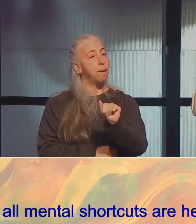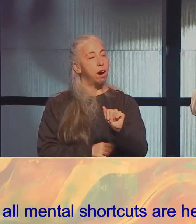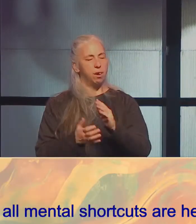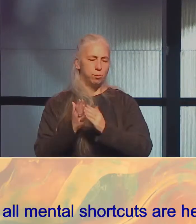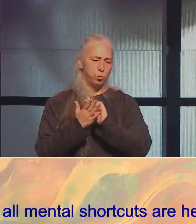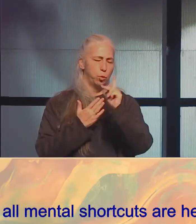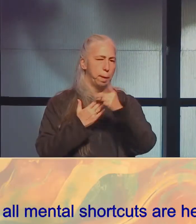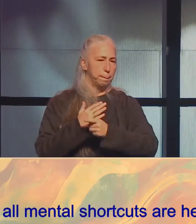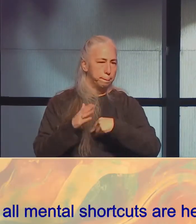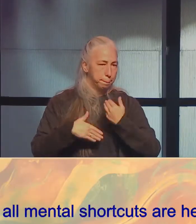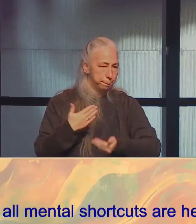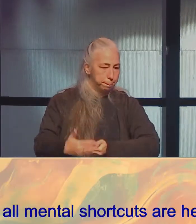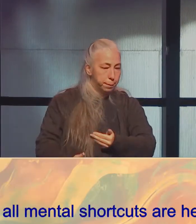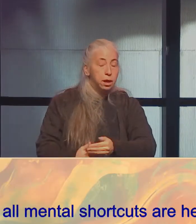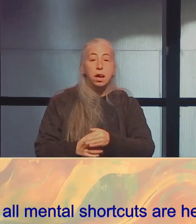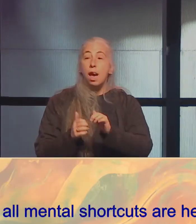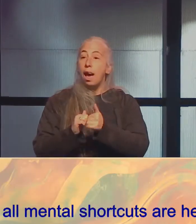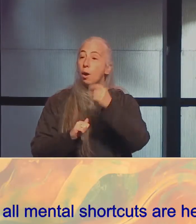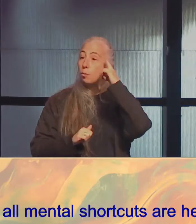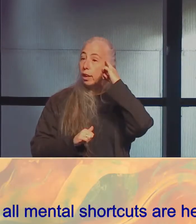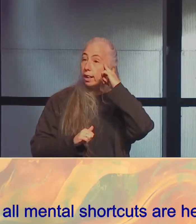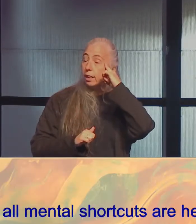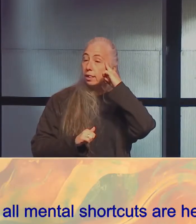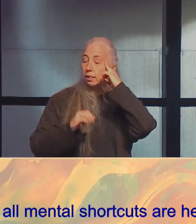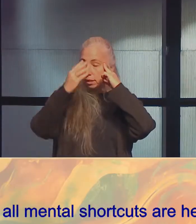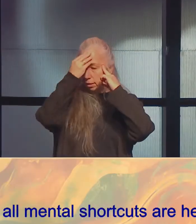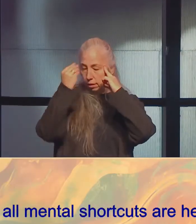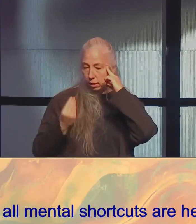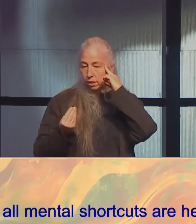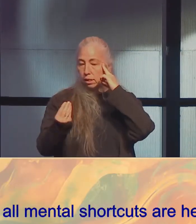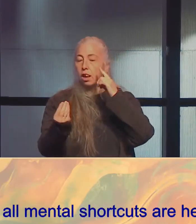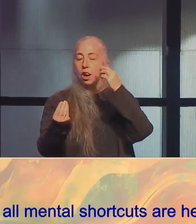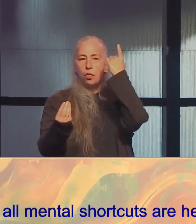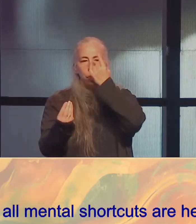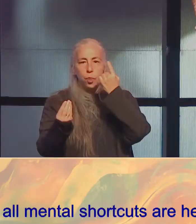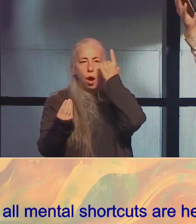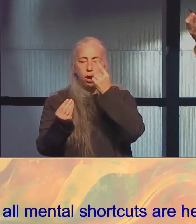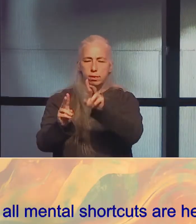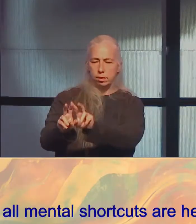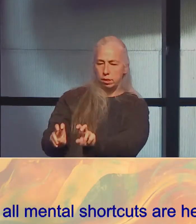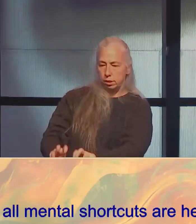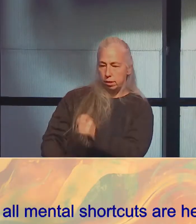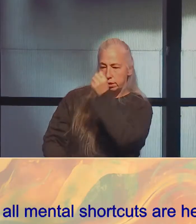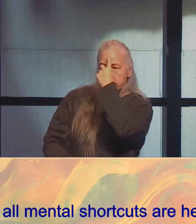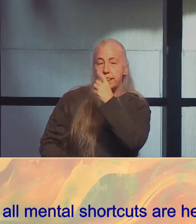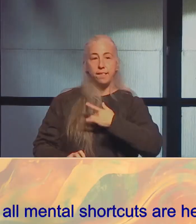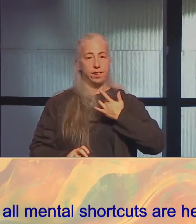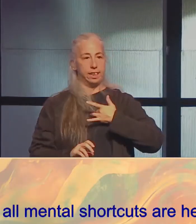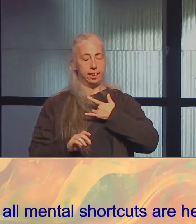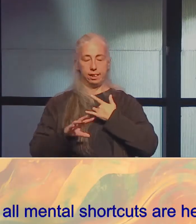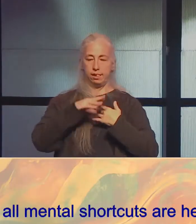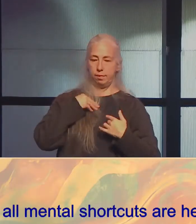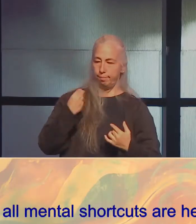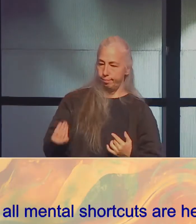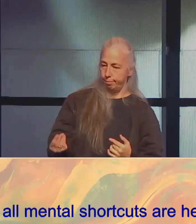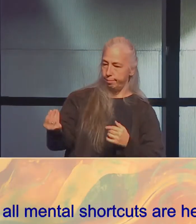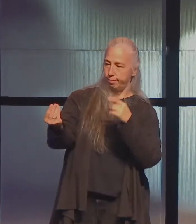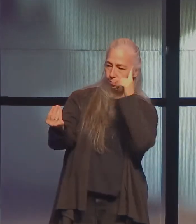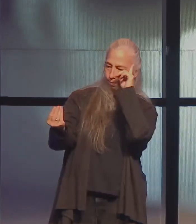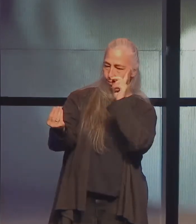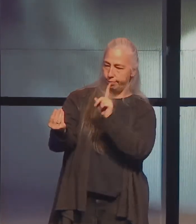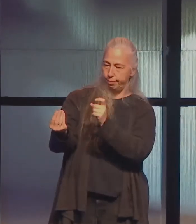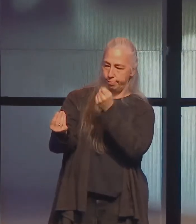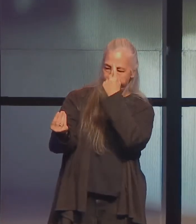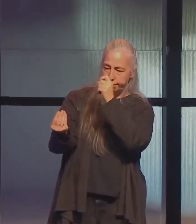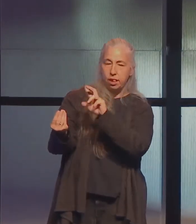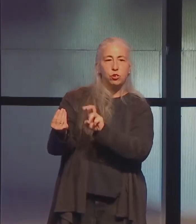brains kind of take and interpret our thoughts, they interpret our feelings, they interpret the events around us. And there's these scripts, right,